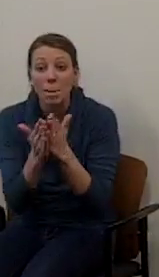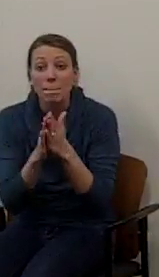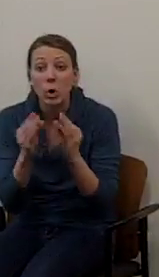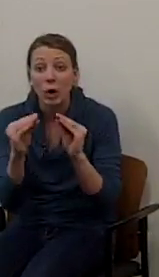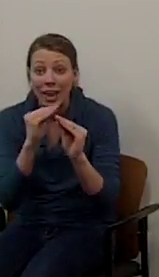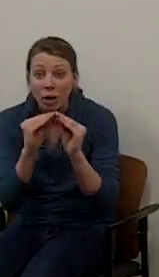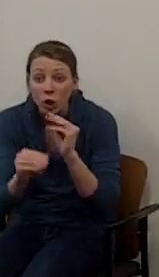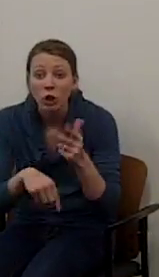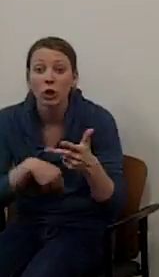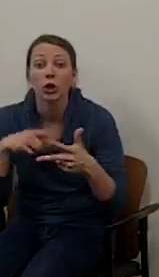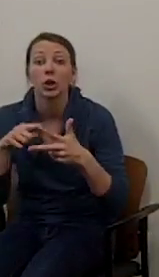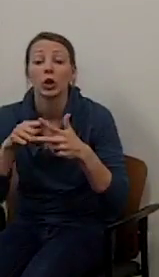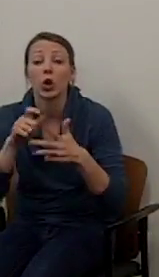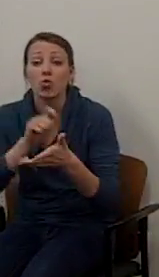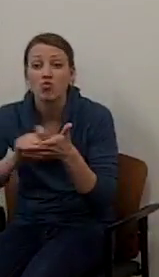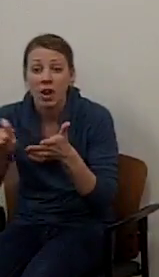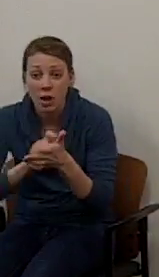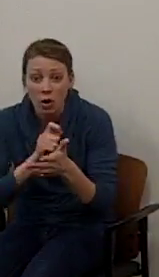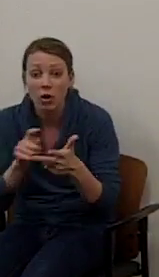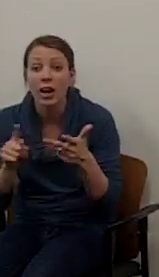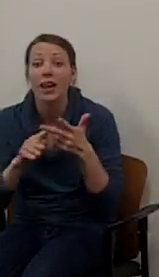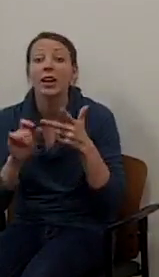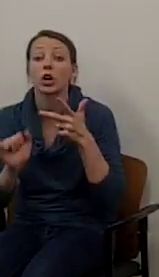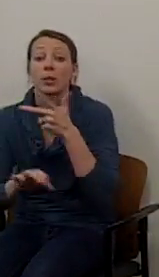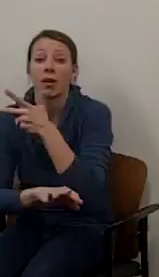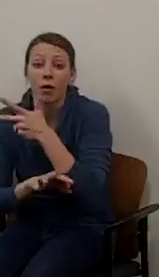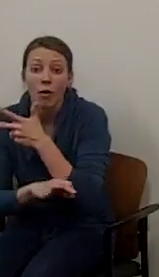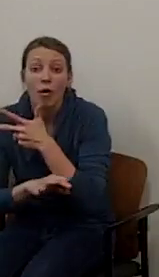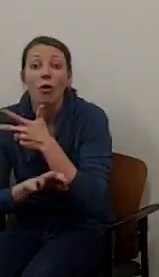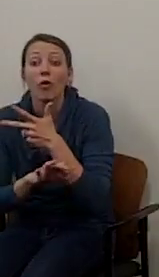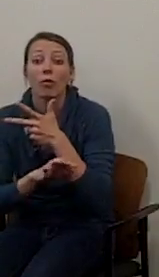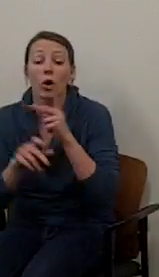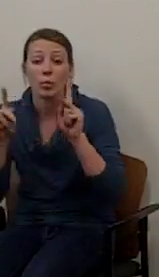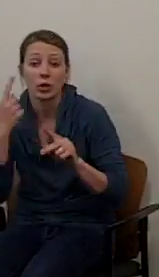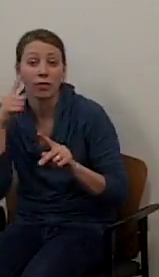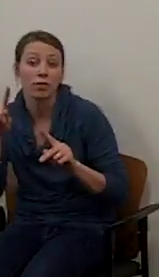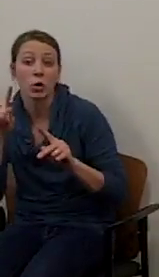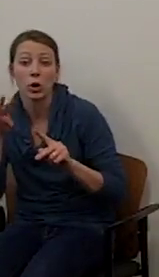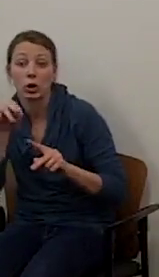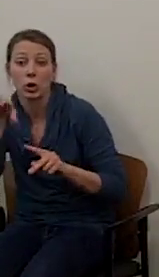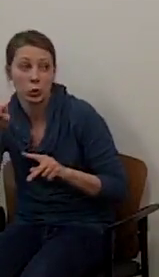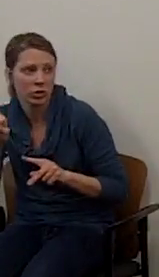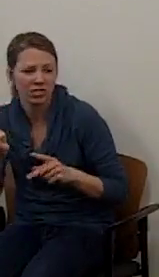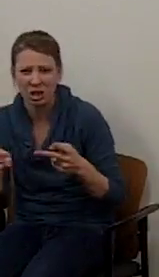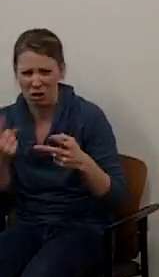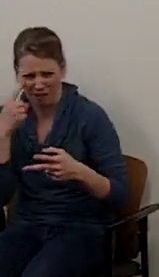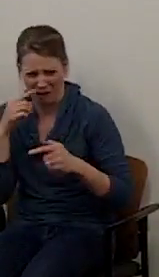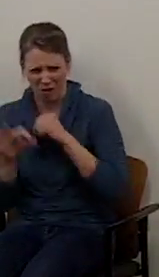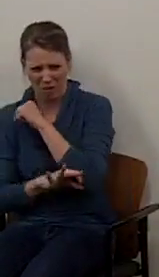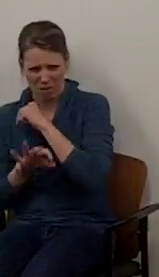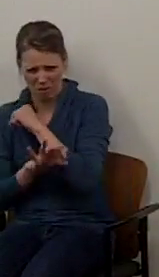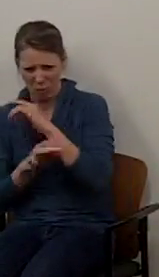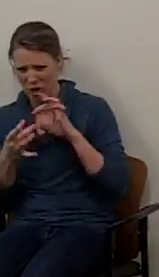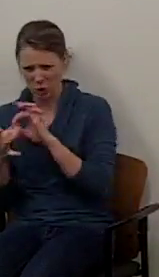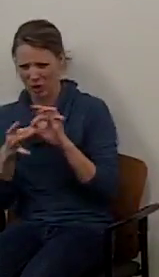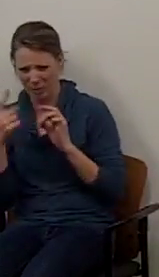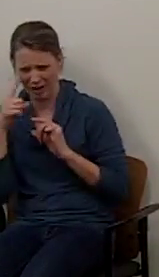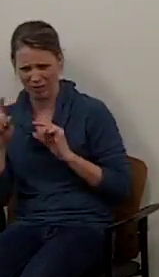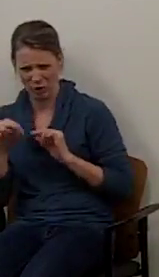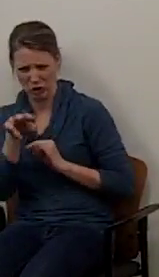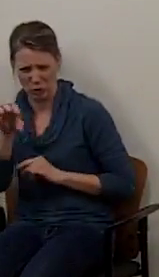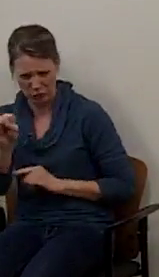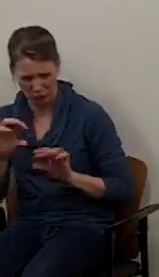a writer, and a foreign correspondent for a U.S. news organization. Now, you might ask what a foreign correspondent for a U.S. news organization